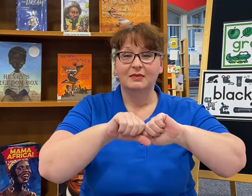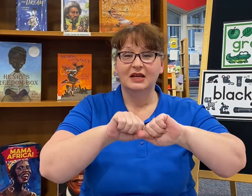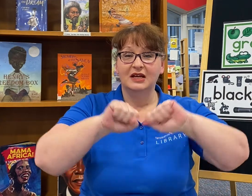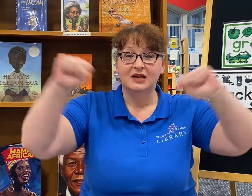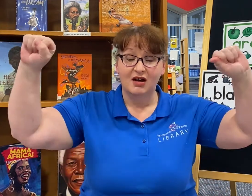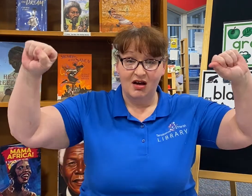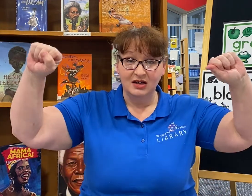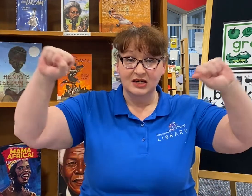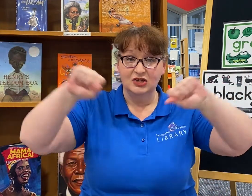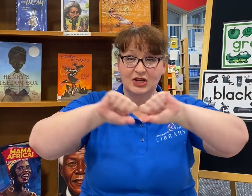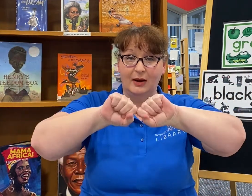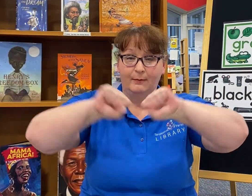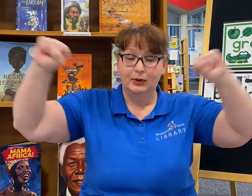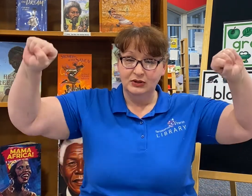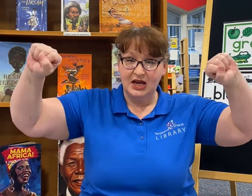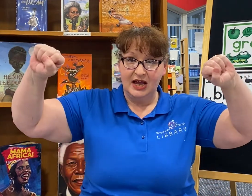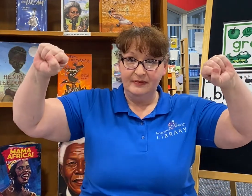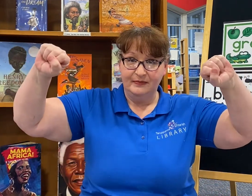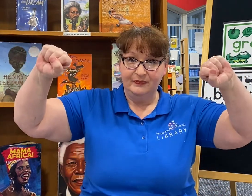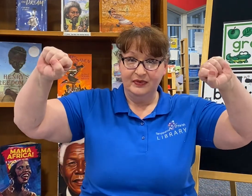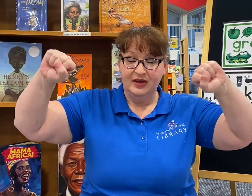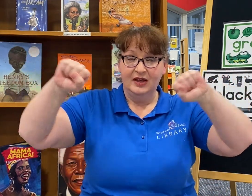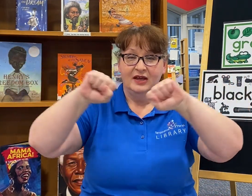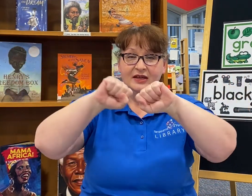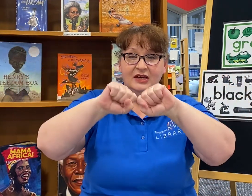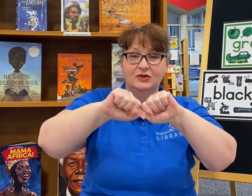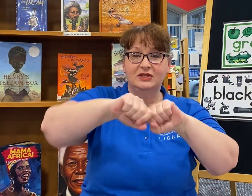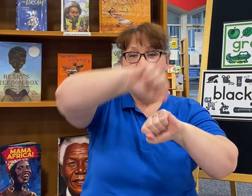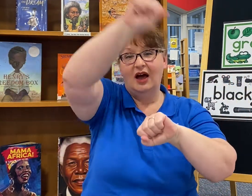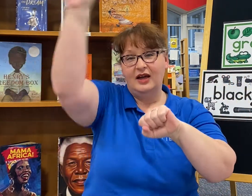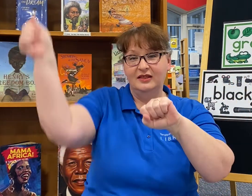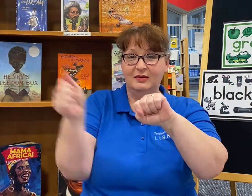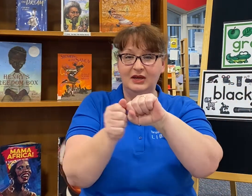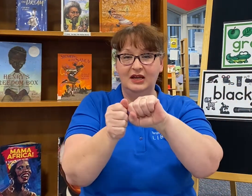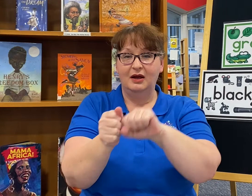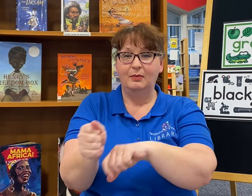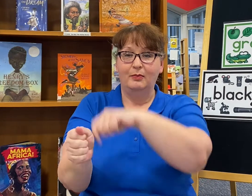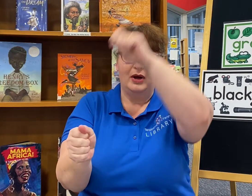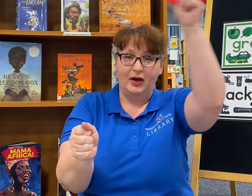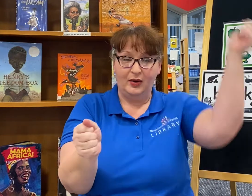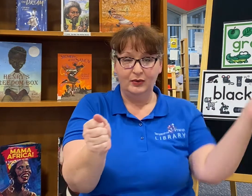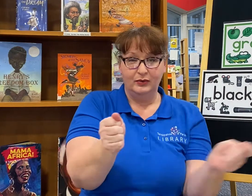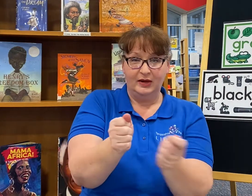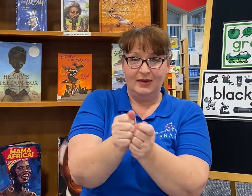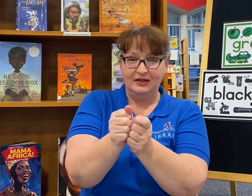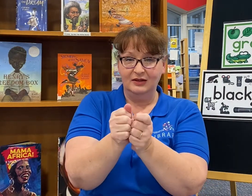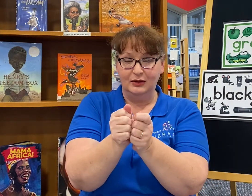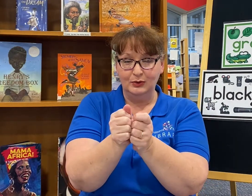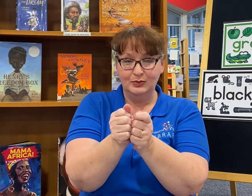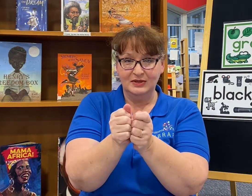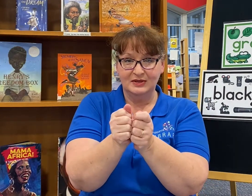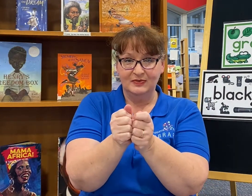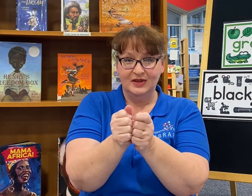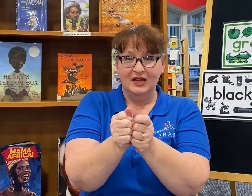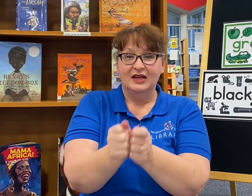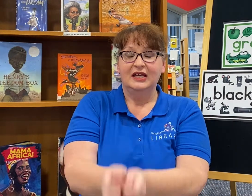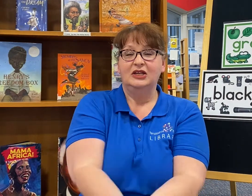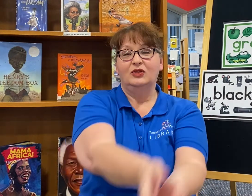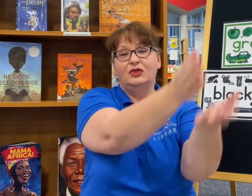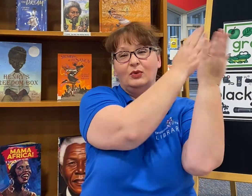a knot? And you just kind of pull tight. Can you tie them in a bow and make the loops? Can you throw